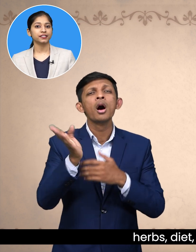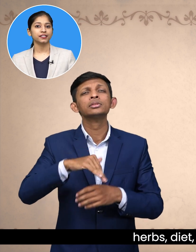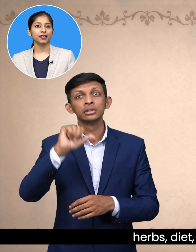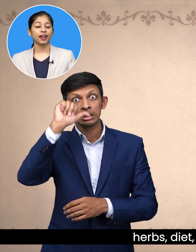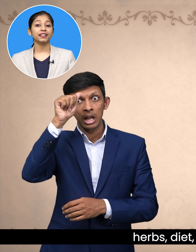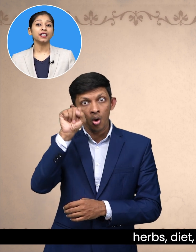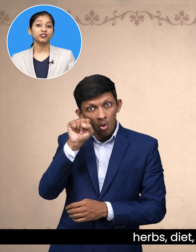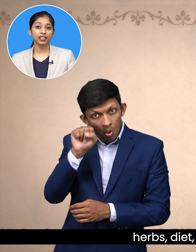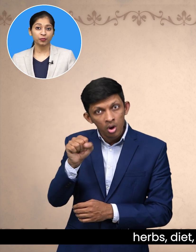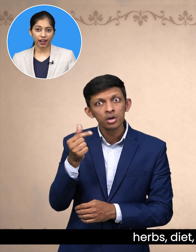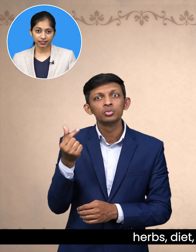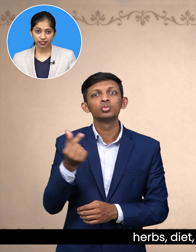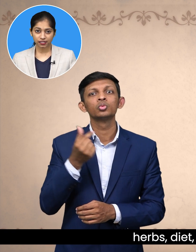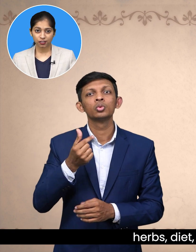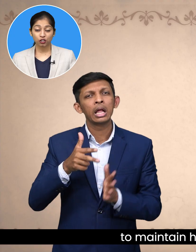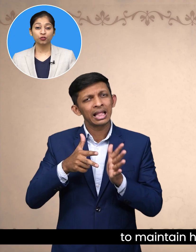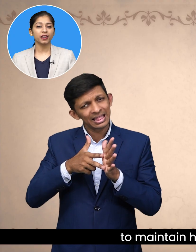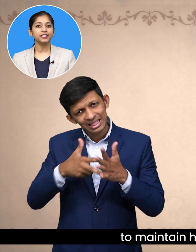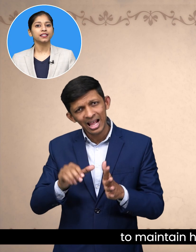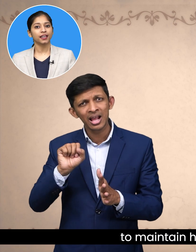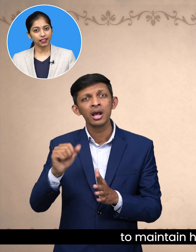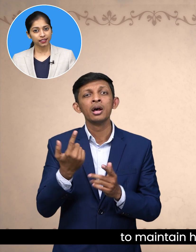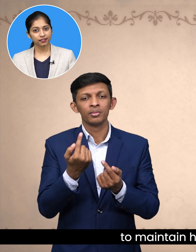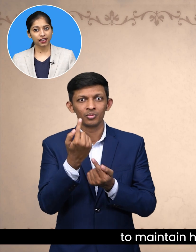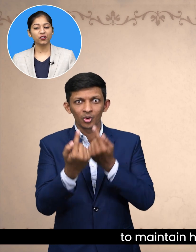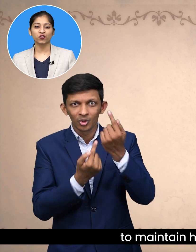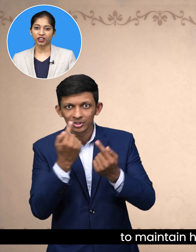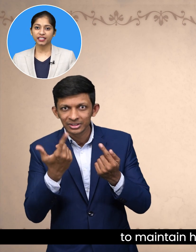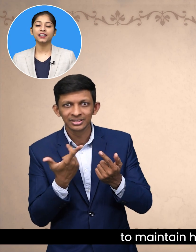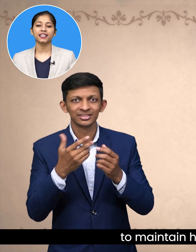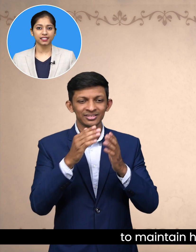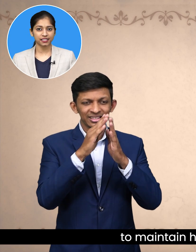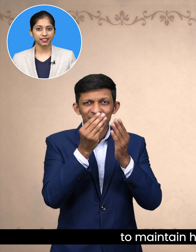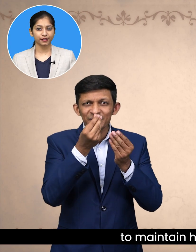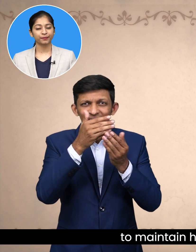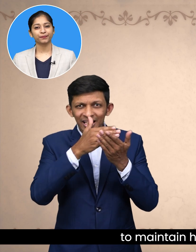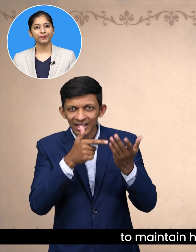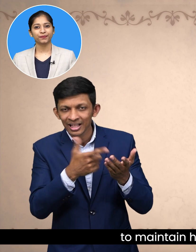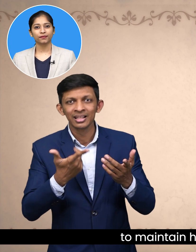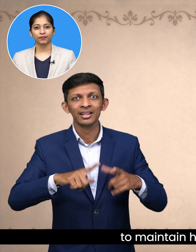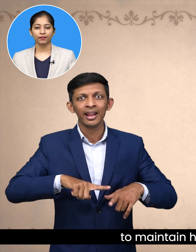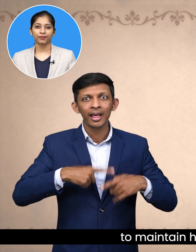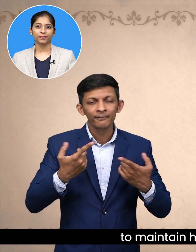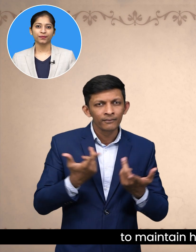diet, and lifestyle practices to maintain health and treat illnesses.